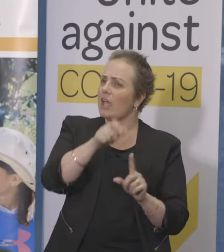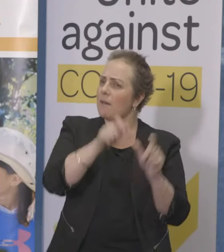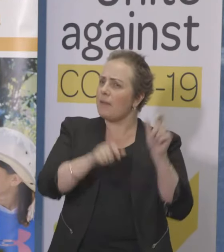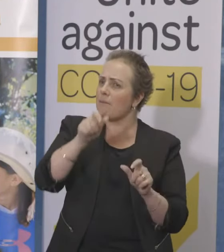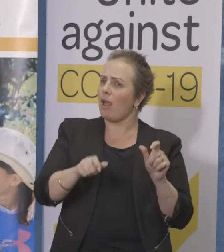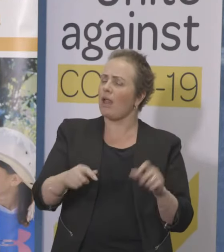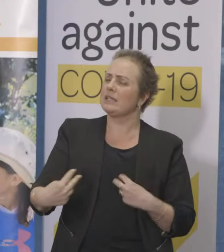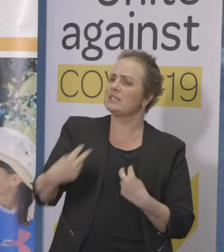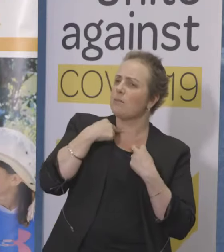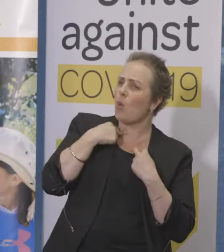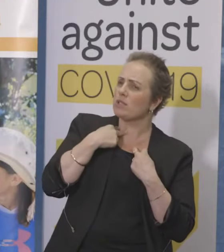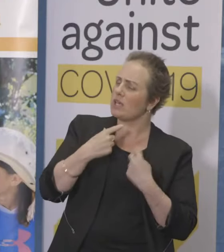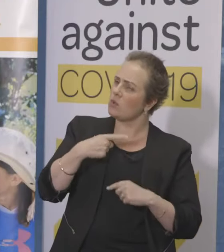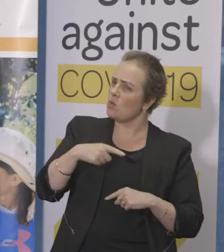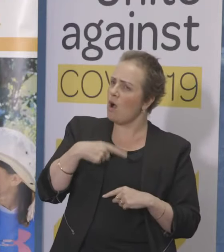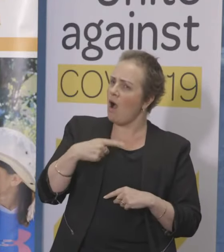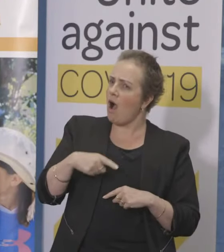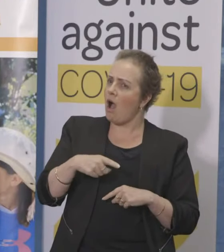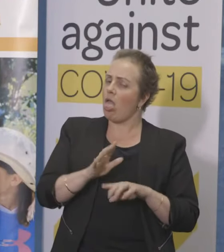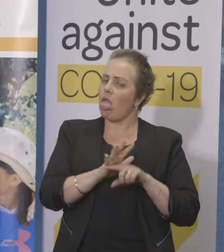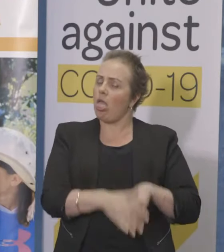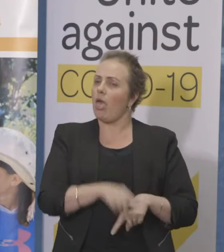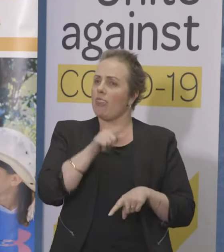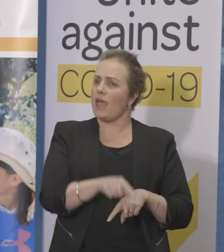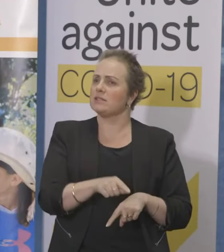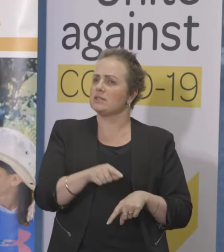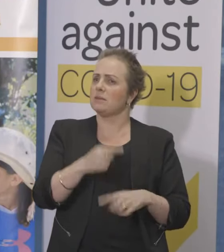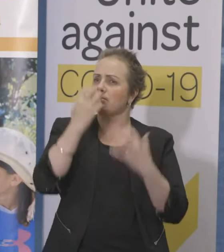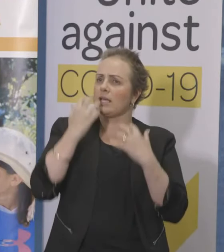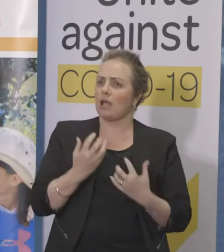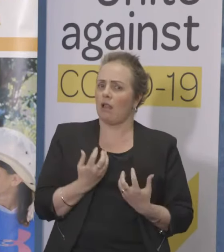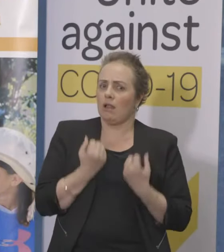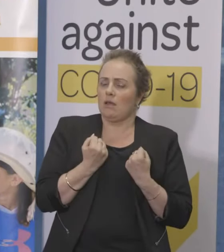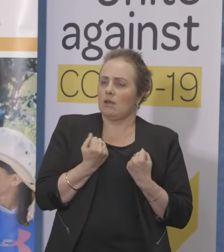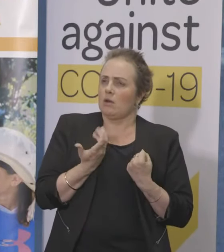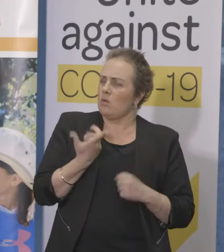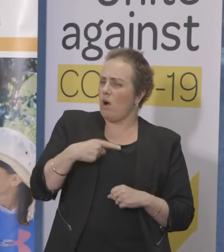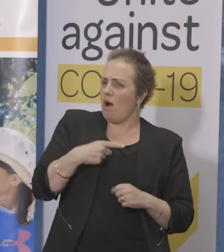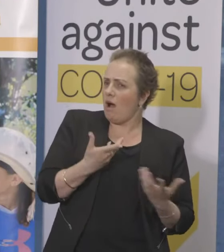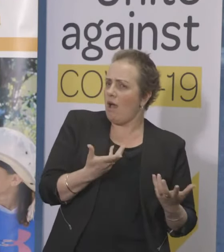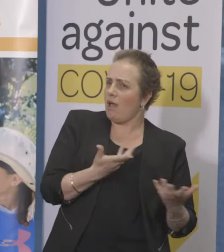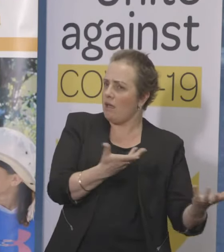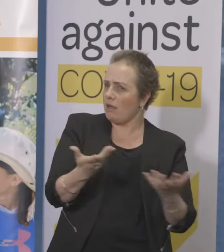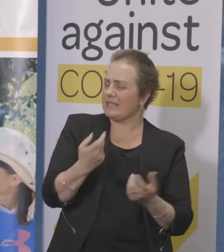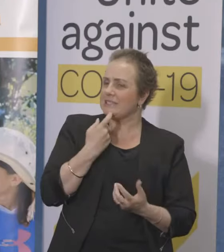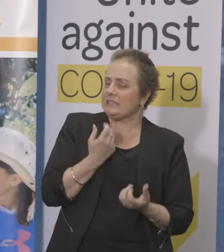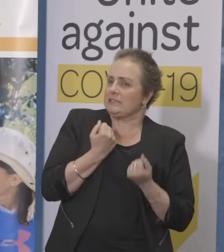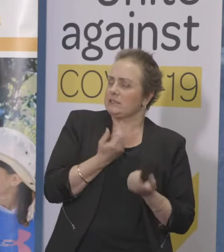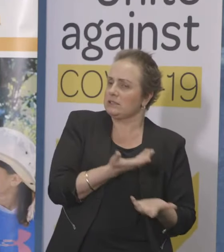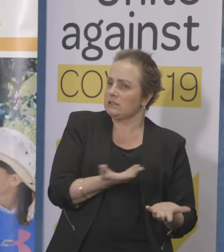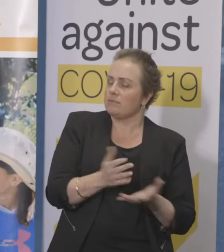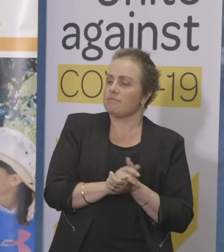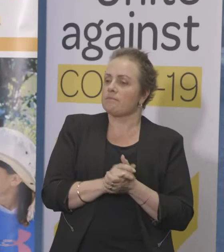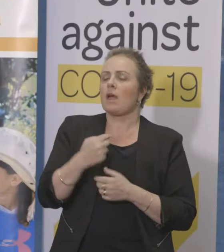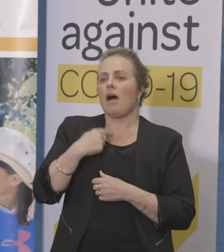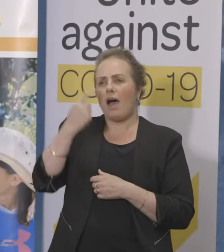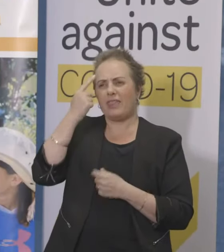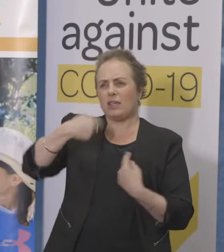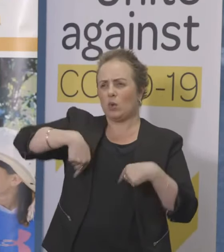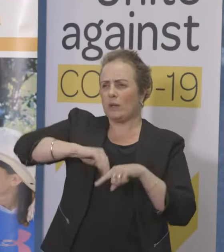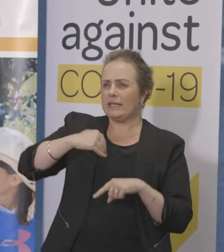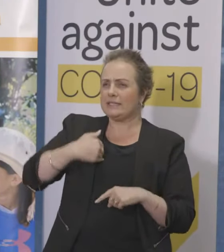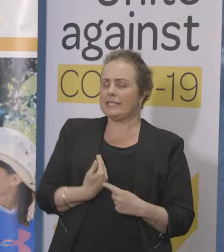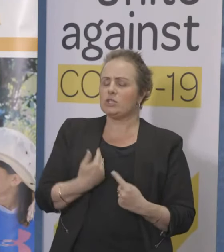particularly let down by, in that outbreak? Well, one thing that I think we've got to think